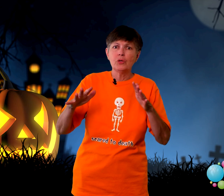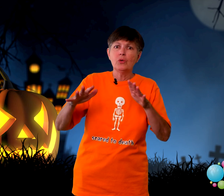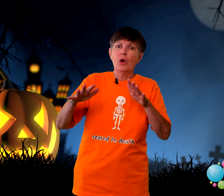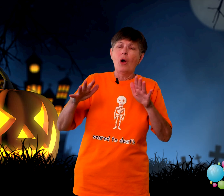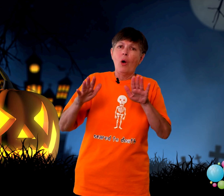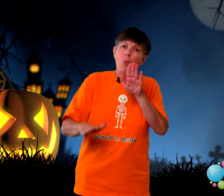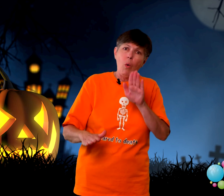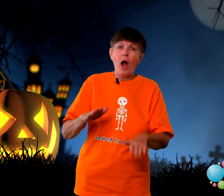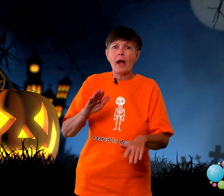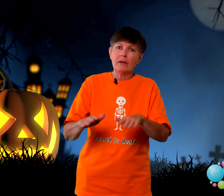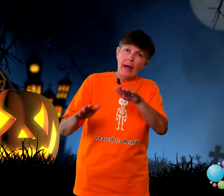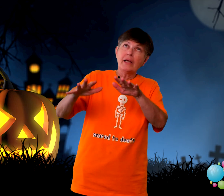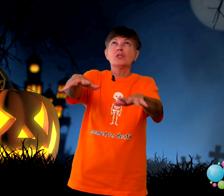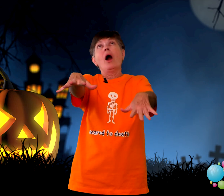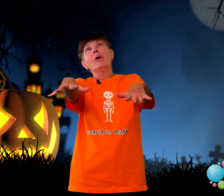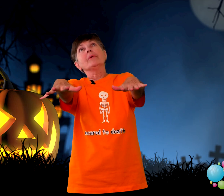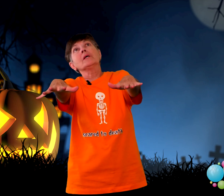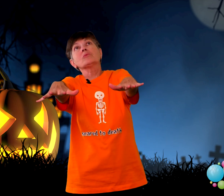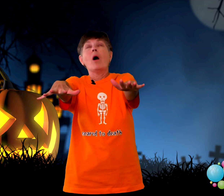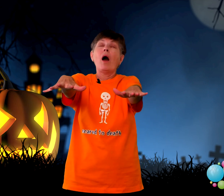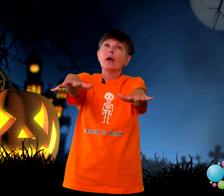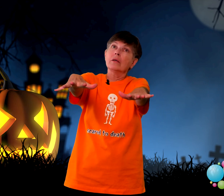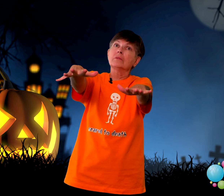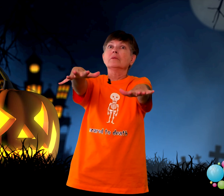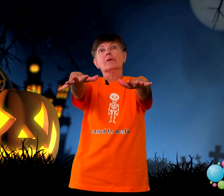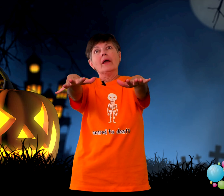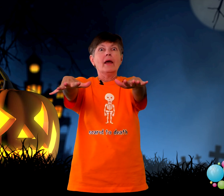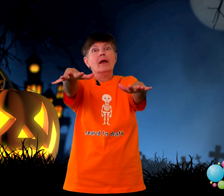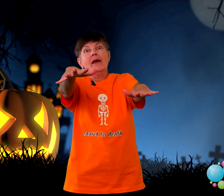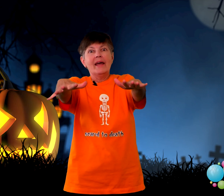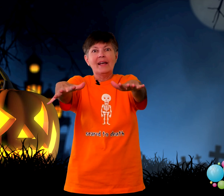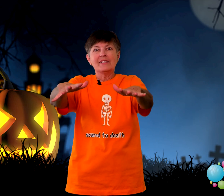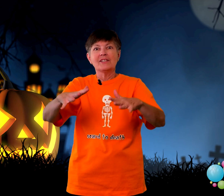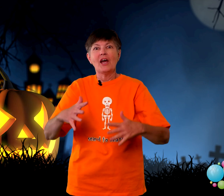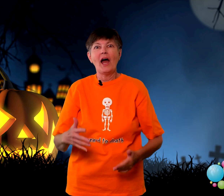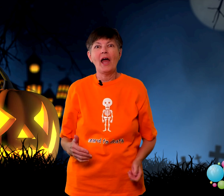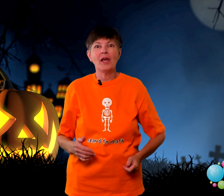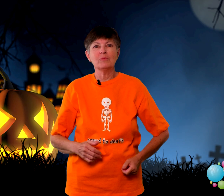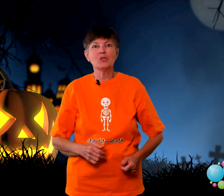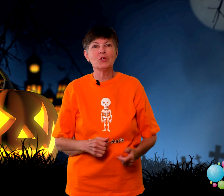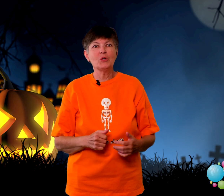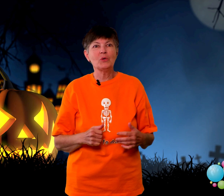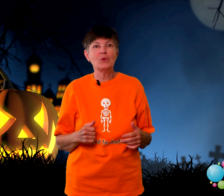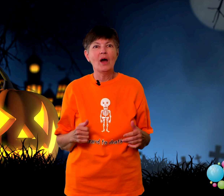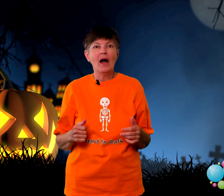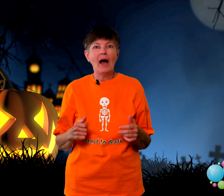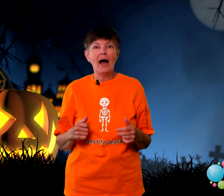to walk like zombies walk. Okay, it's time to